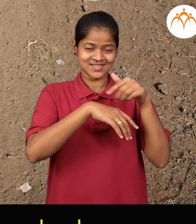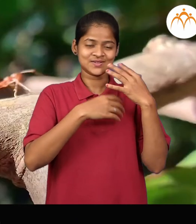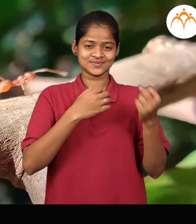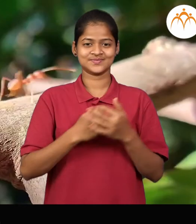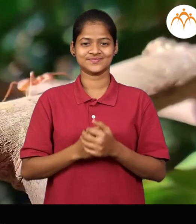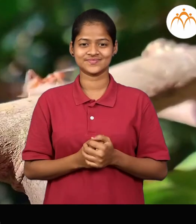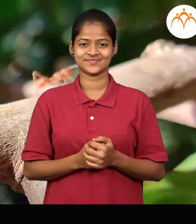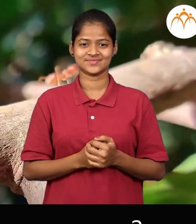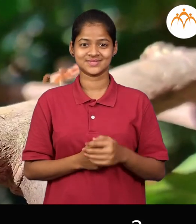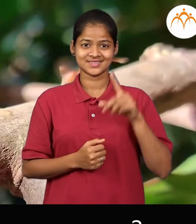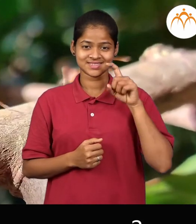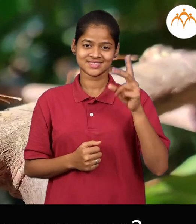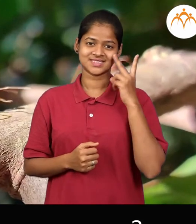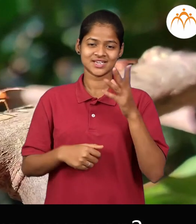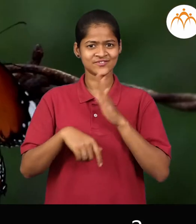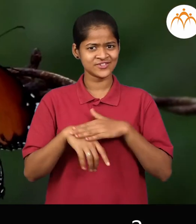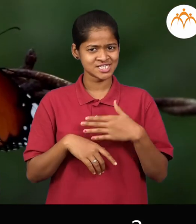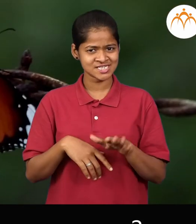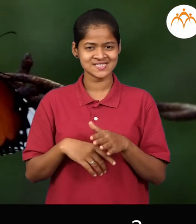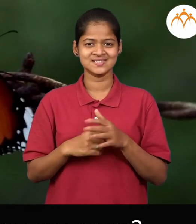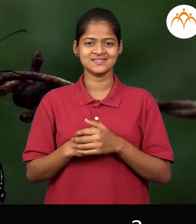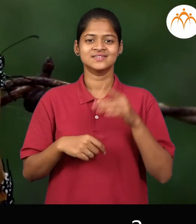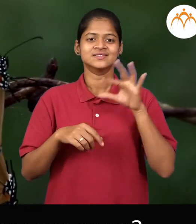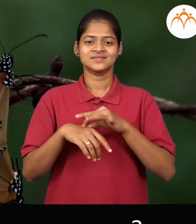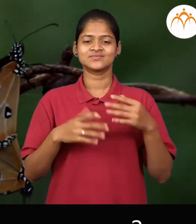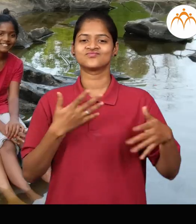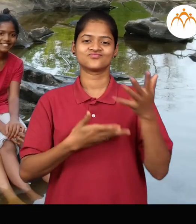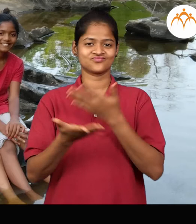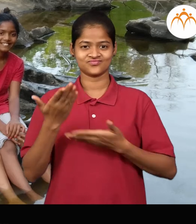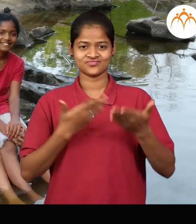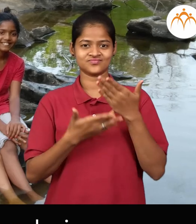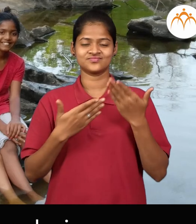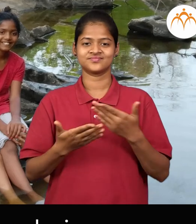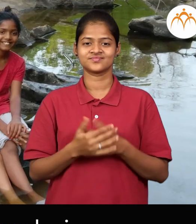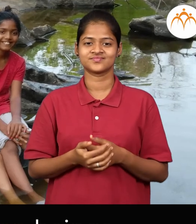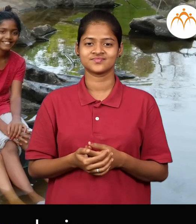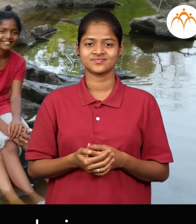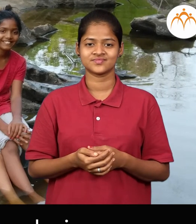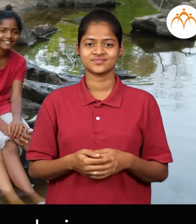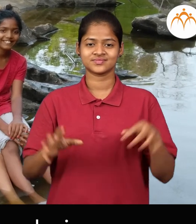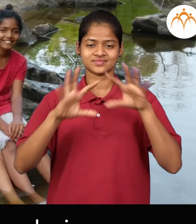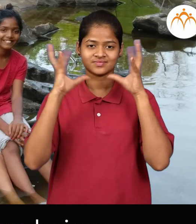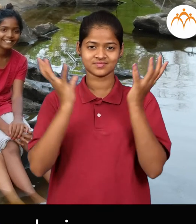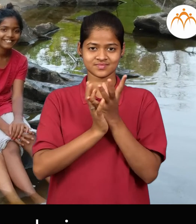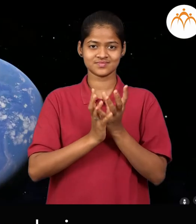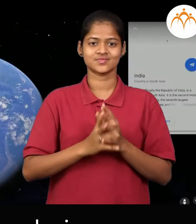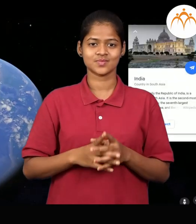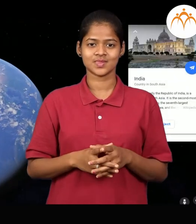Insect. Which insects have you seen? Human. We are all human beings. Earth.